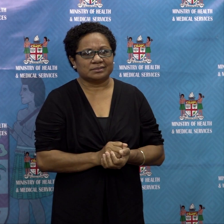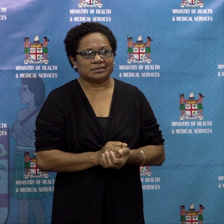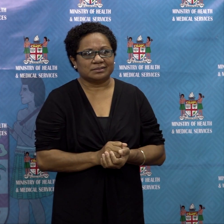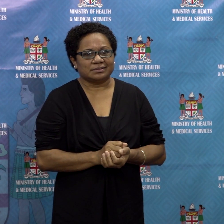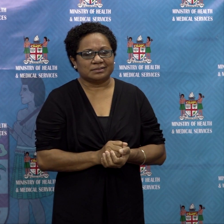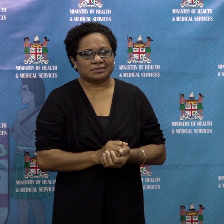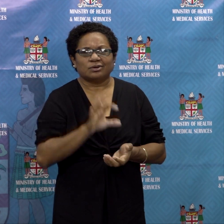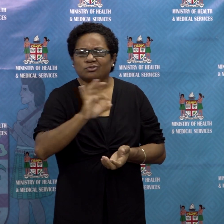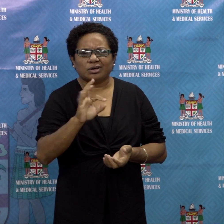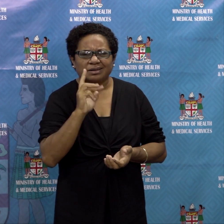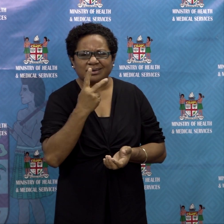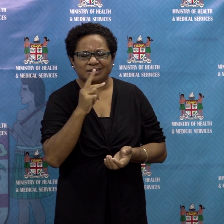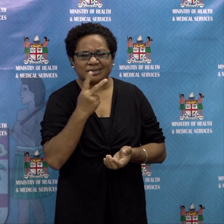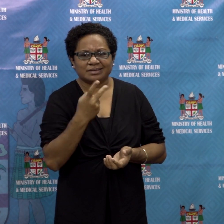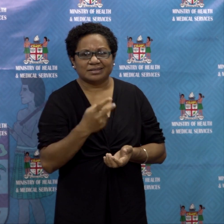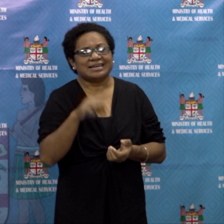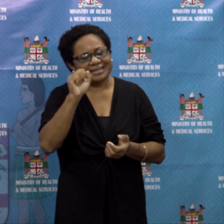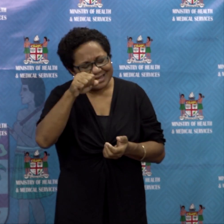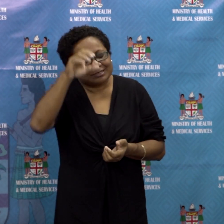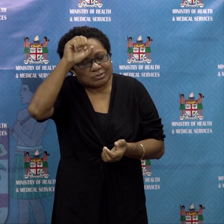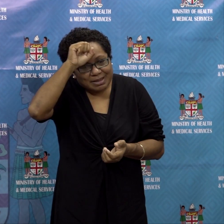We need to treasure the memory of those that we have lost.